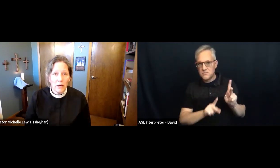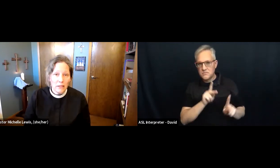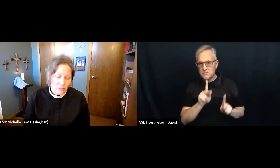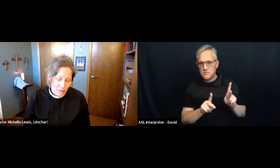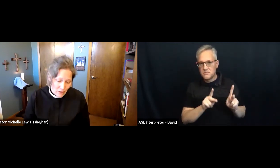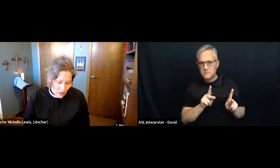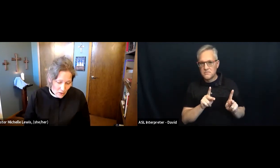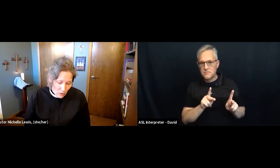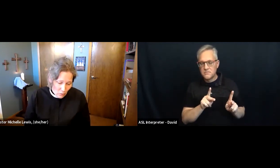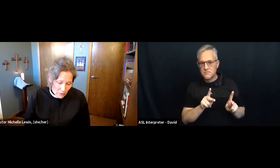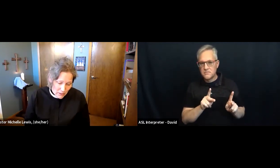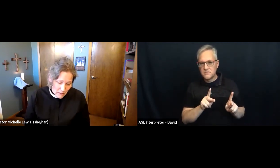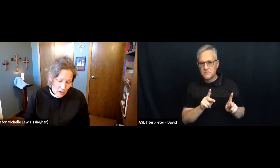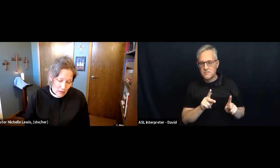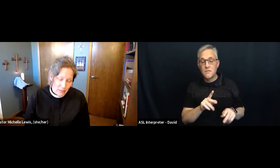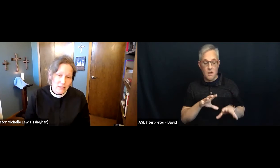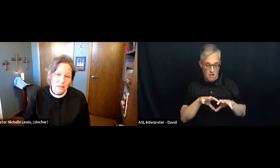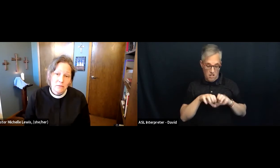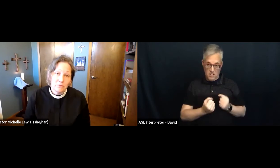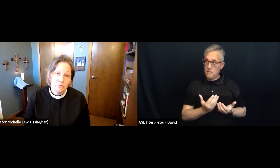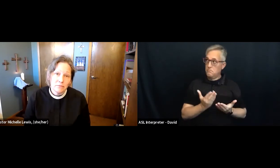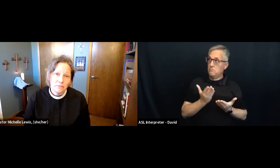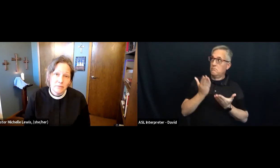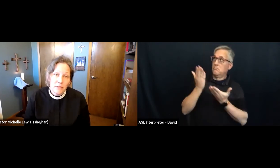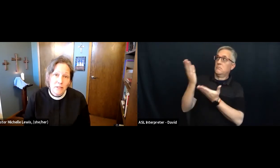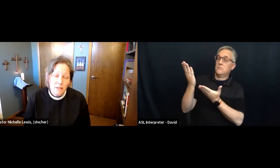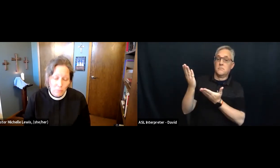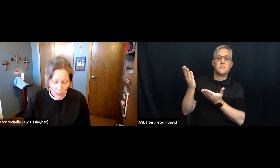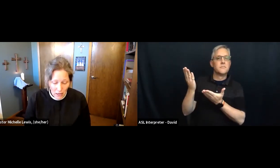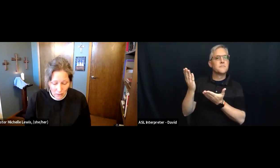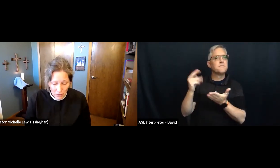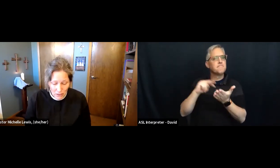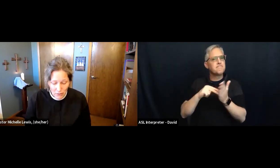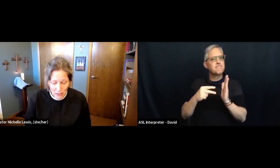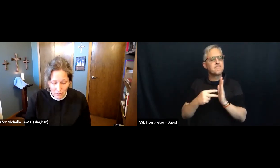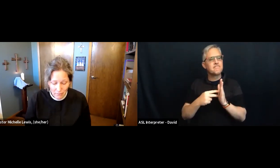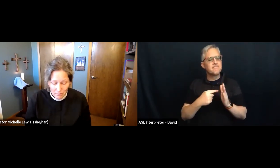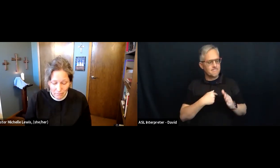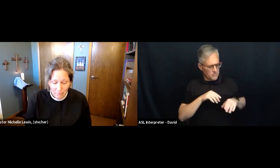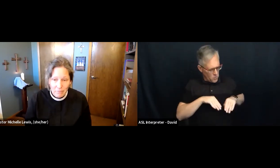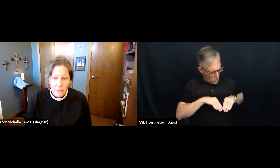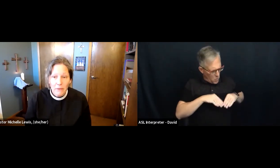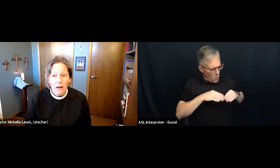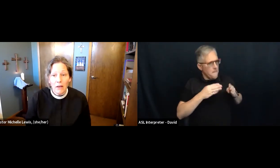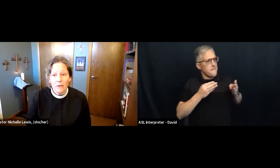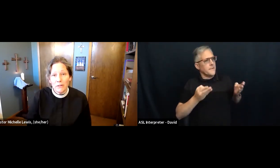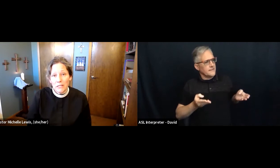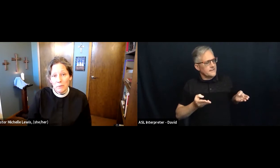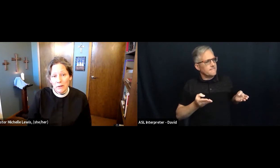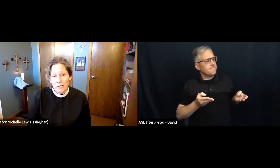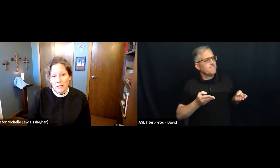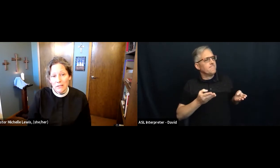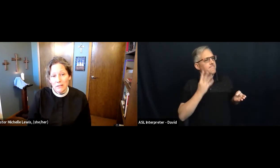Because lament opens our hearts to the pain and misery that